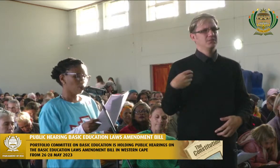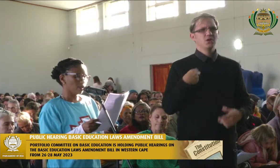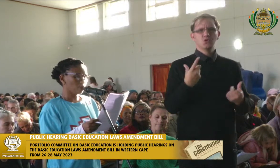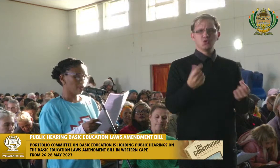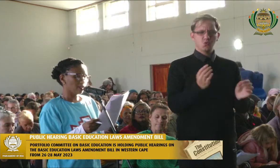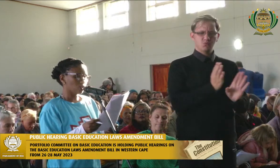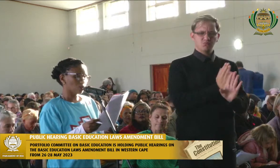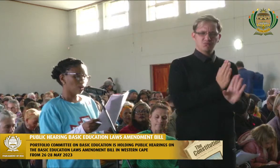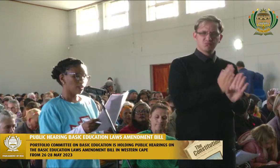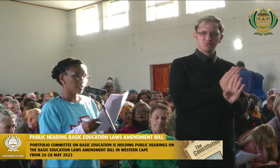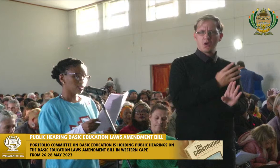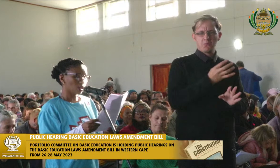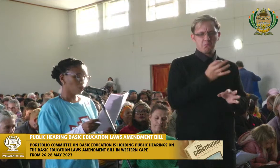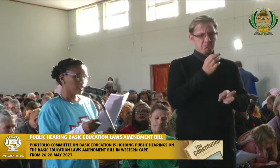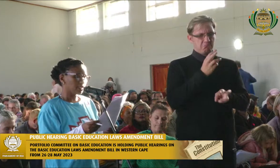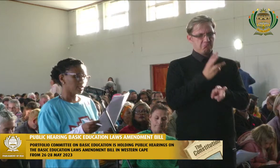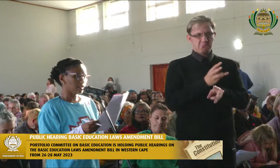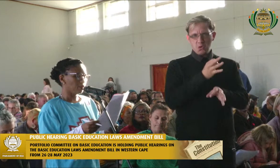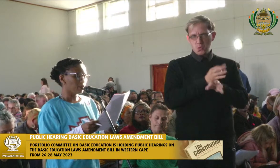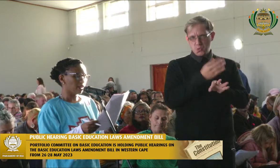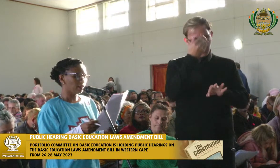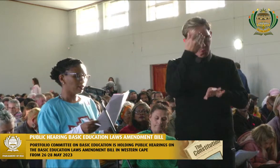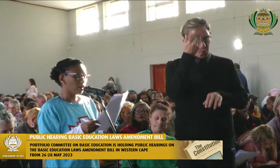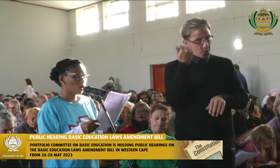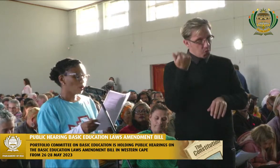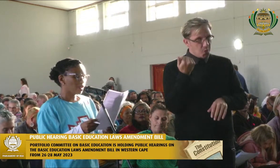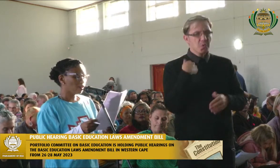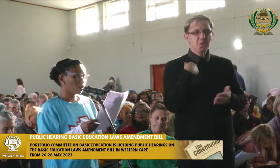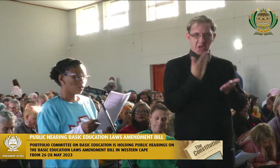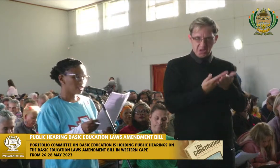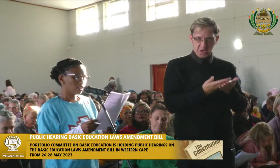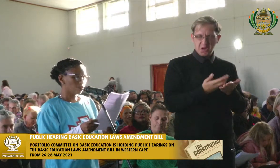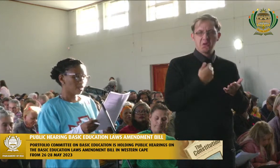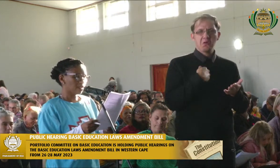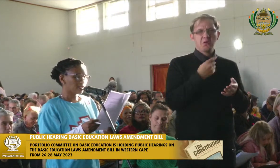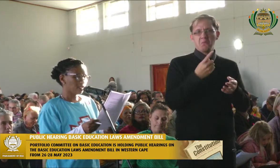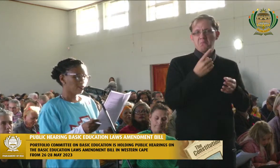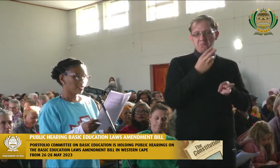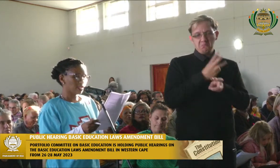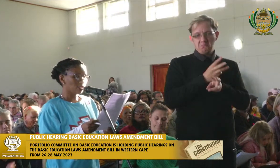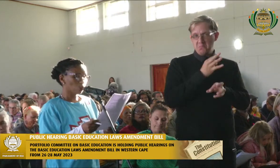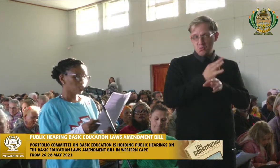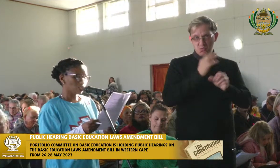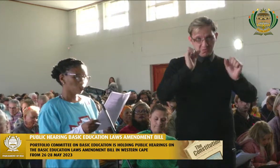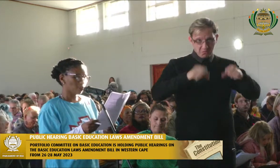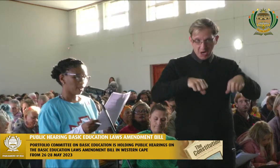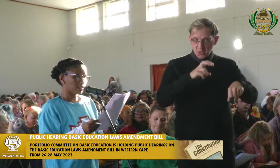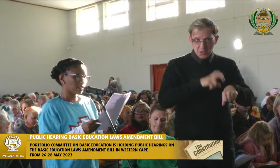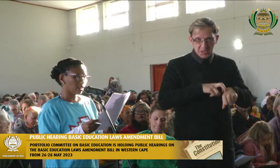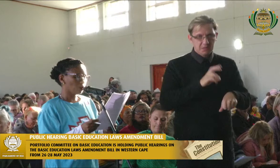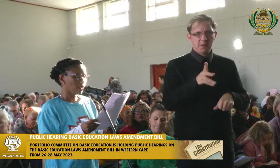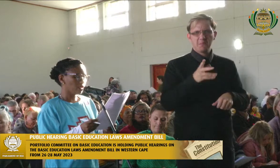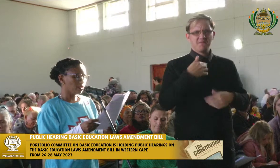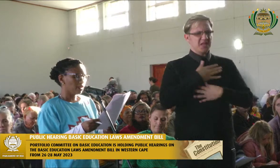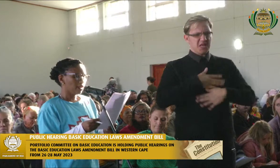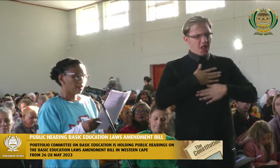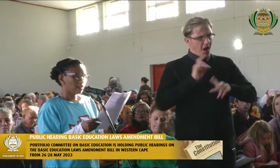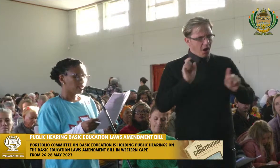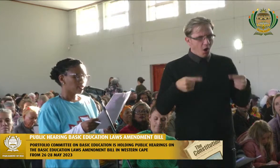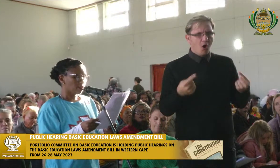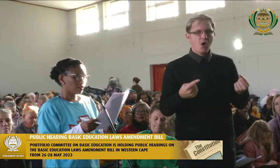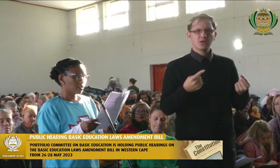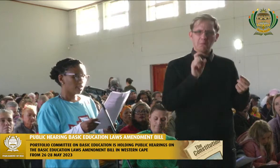can be done without parents or guardians knowing, it can be done without the consent of parents and even against the wishes of parents. And we